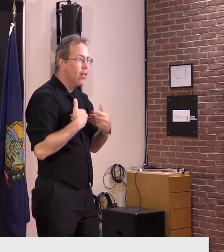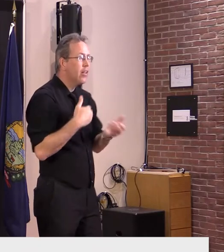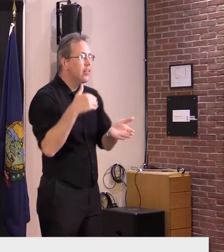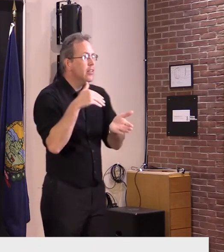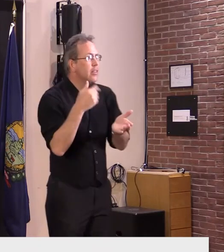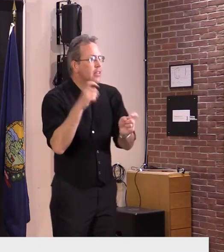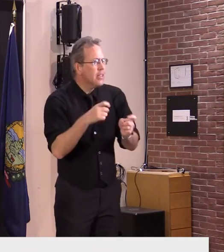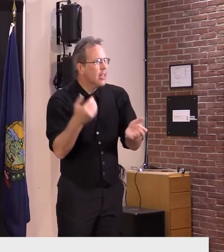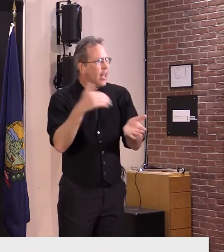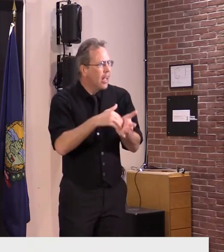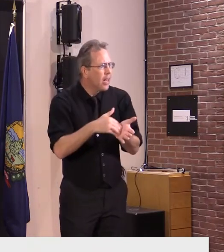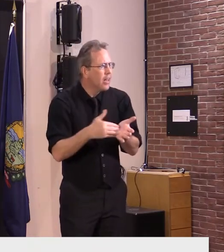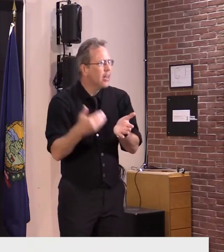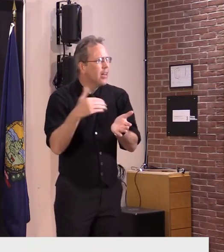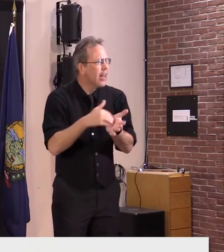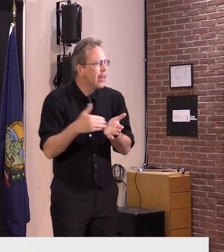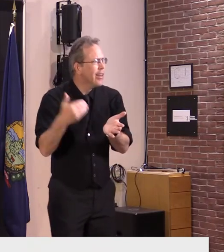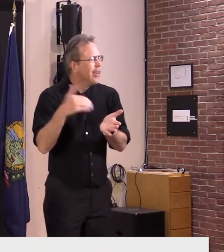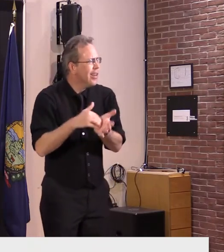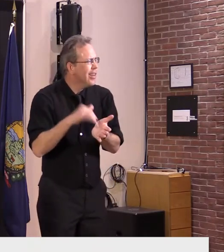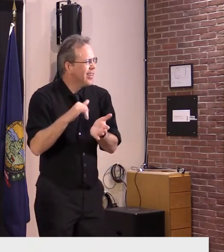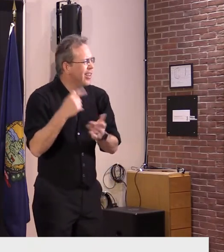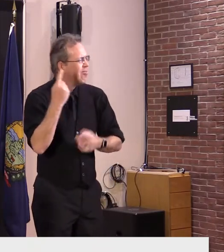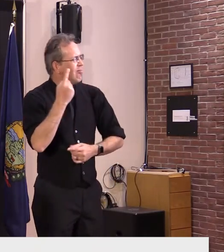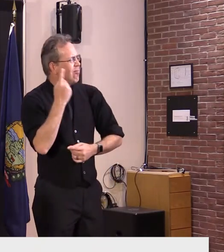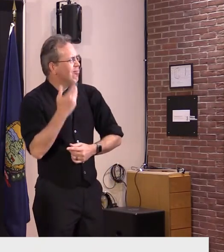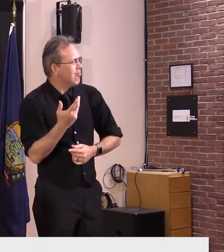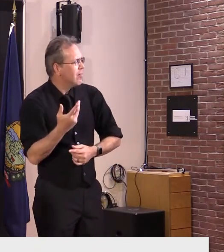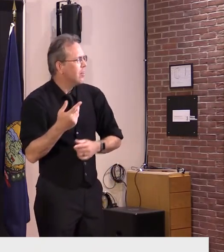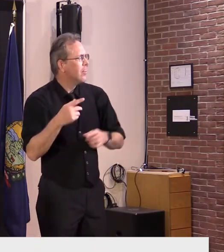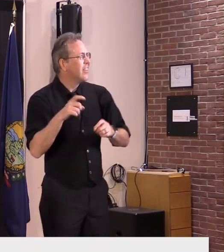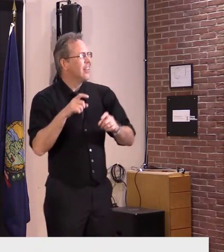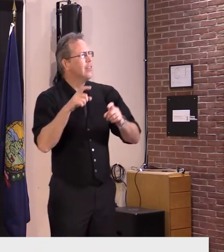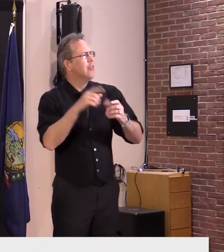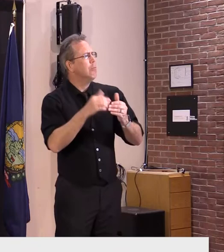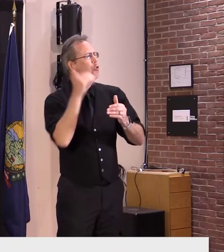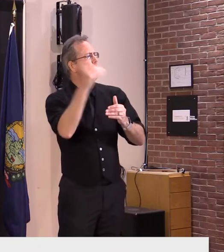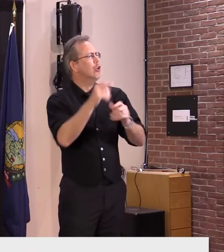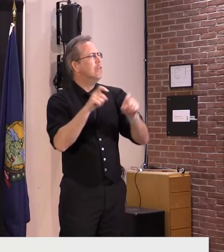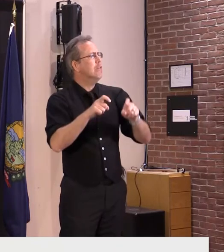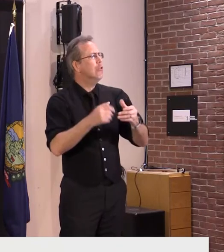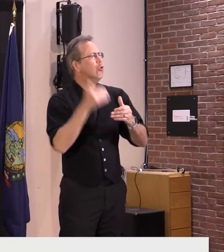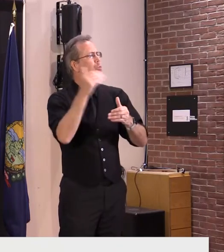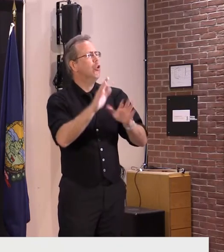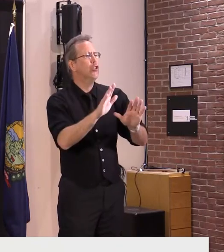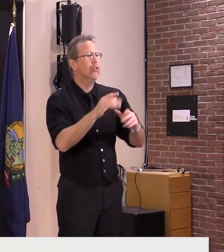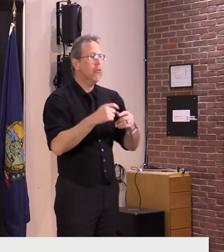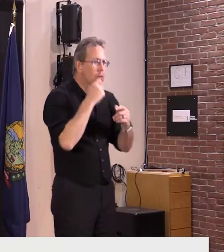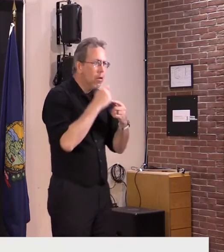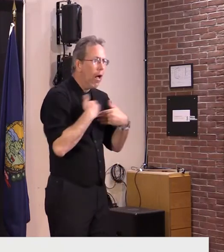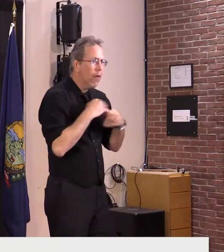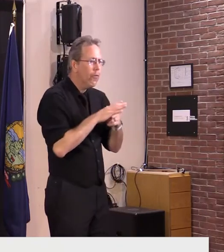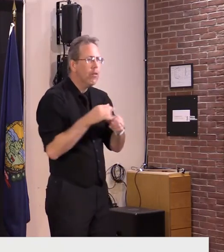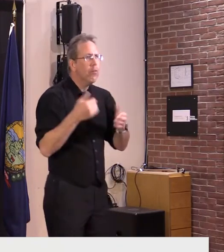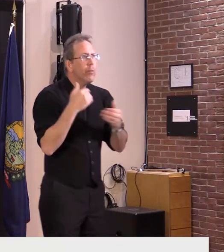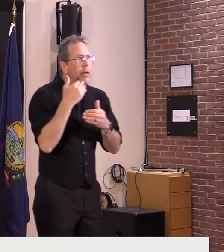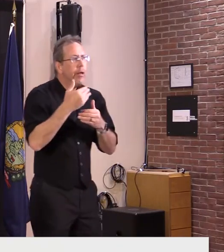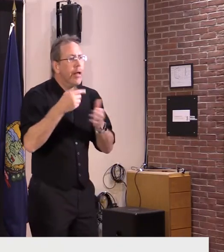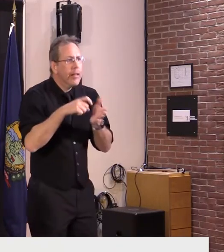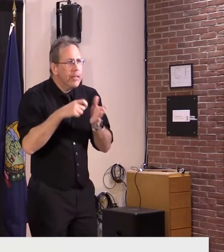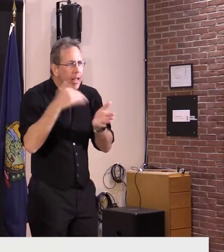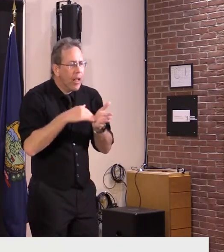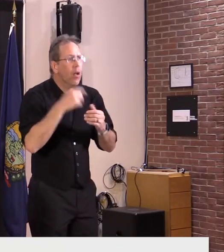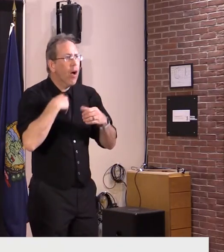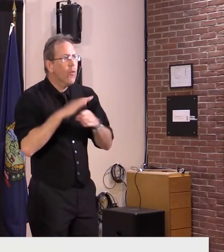I would submit that they're probably going a little overboard, some of them, on that. Because there really should not be a need